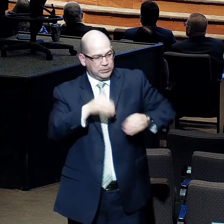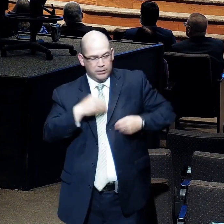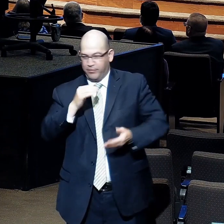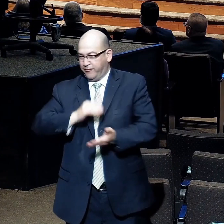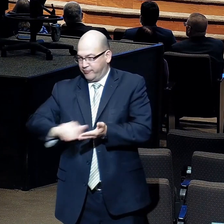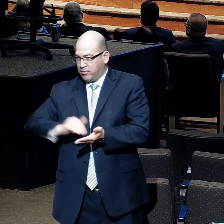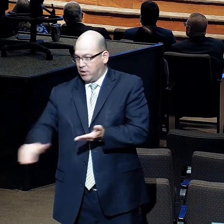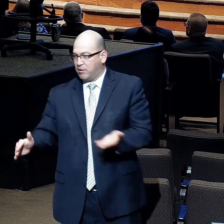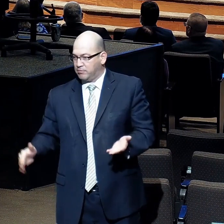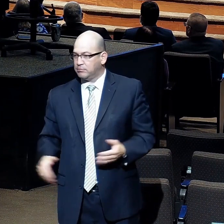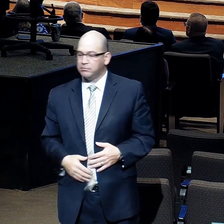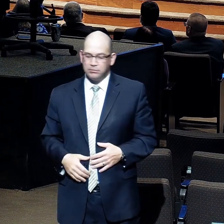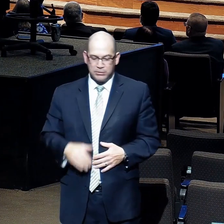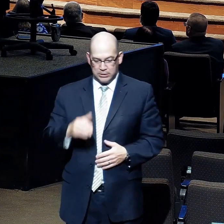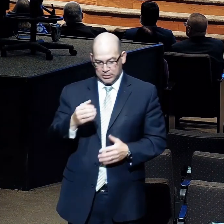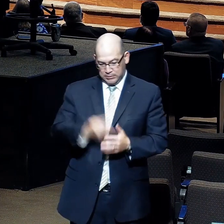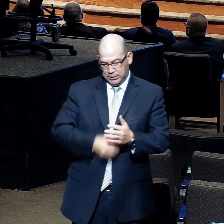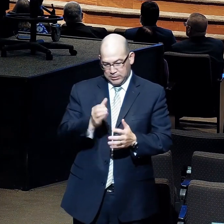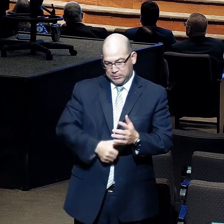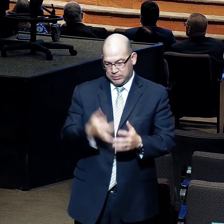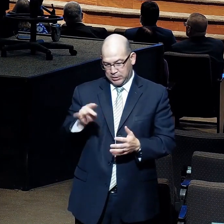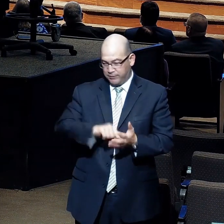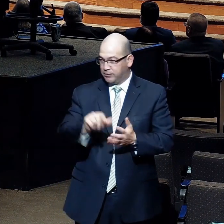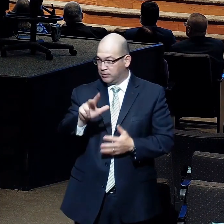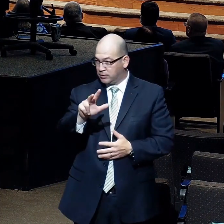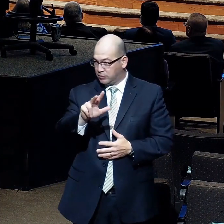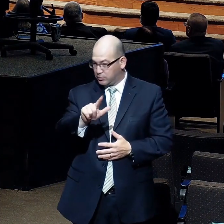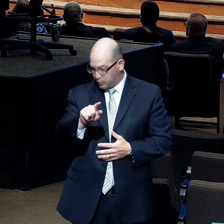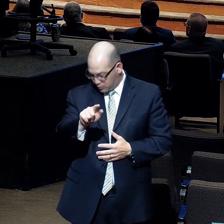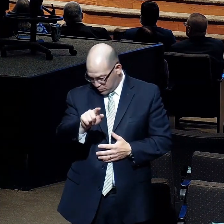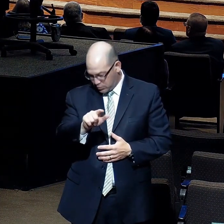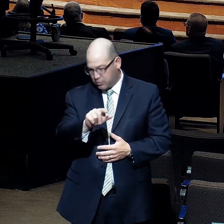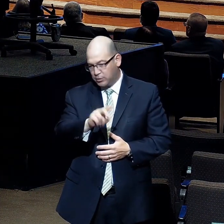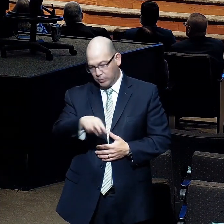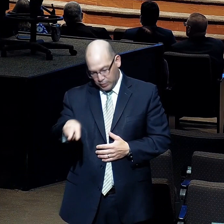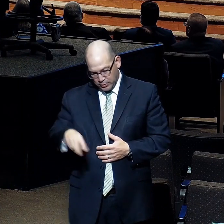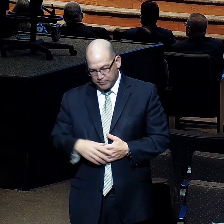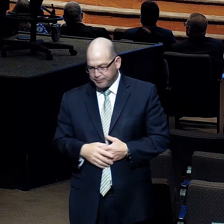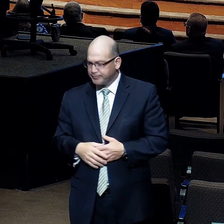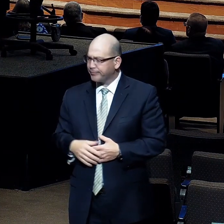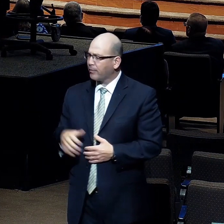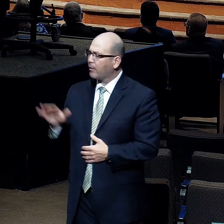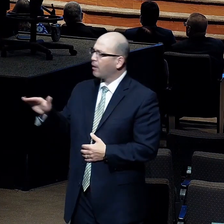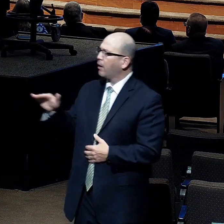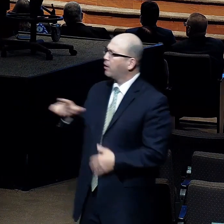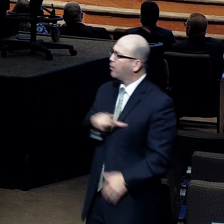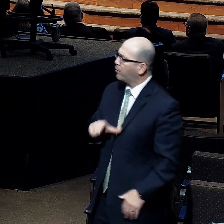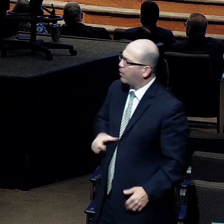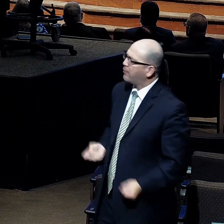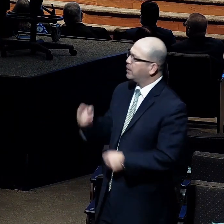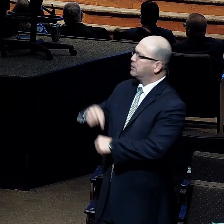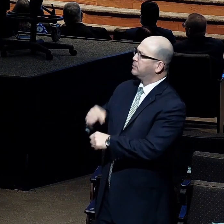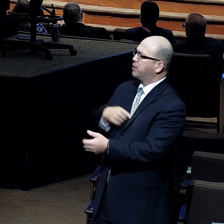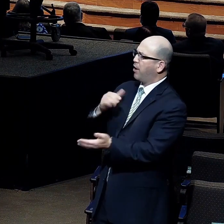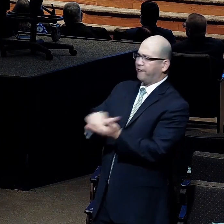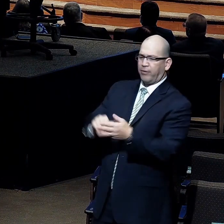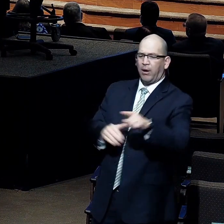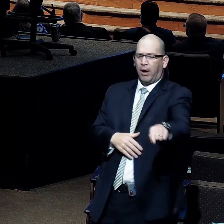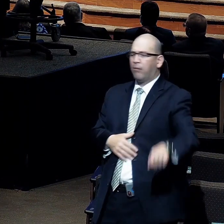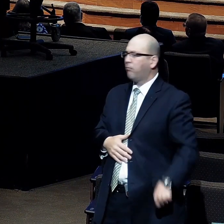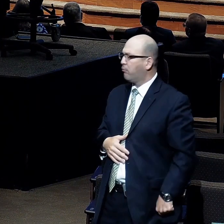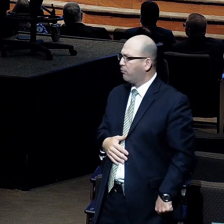Matthew 18:20-21-22 says, "Then came Peter to him and said, Lord, how oft shall my brother sin against me, and I forgive him? Till seven